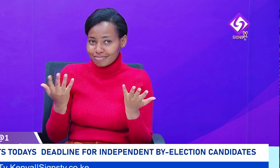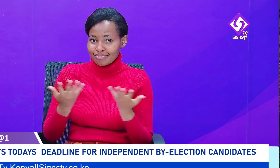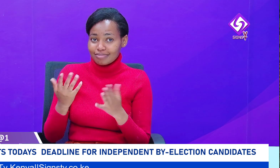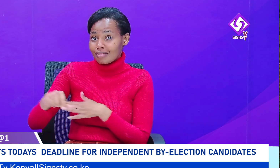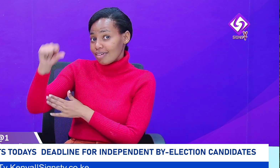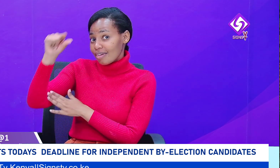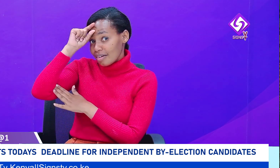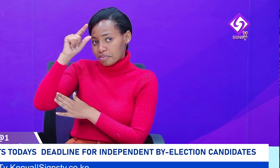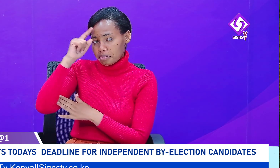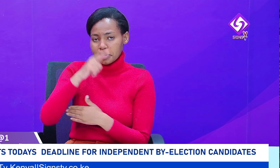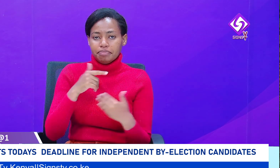Moving on,